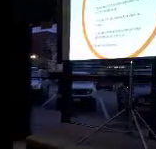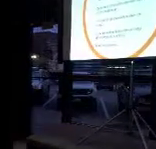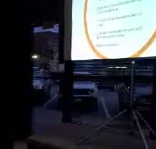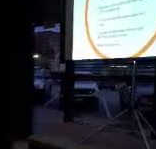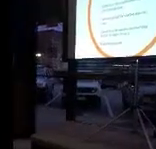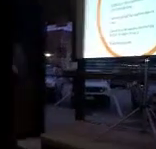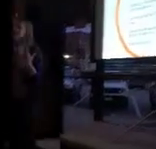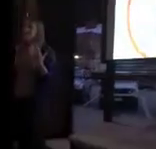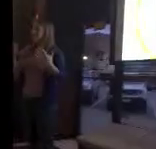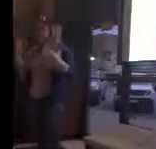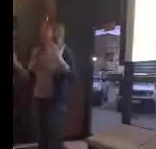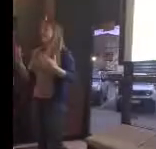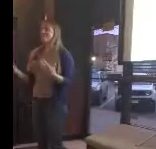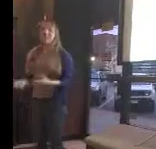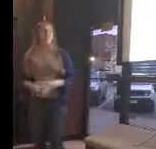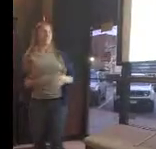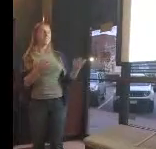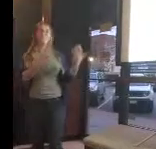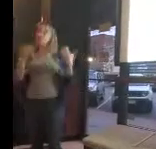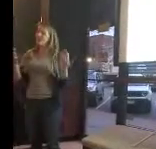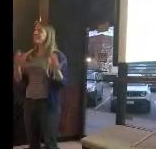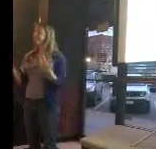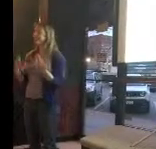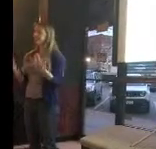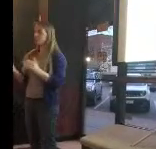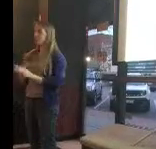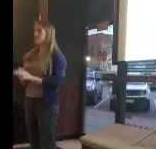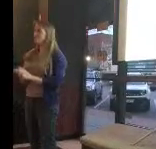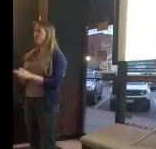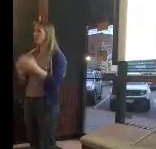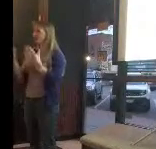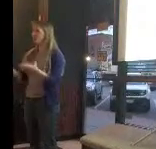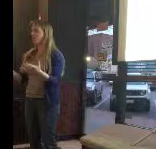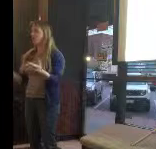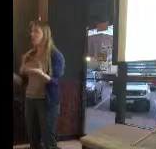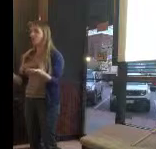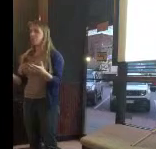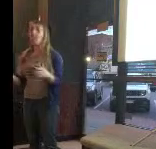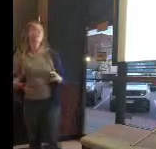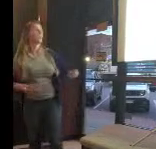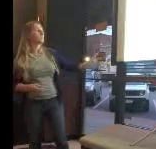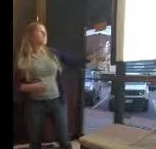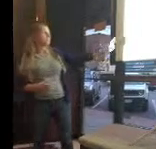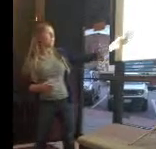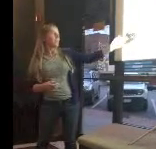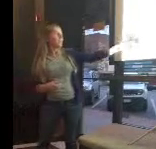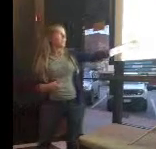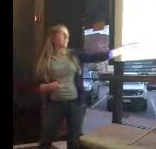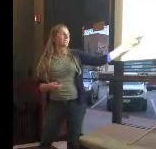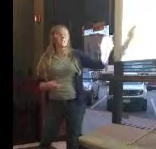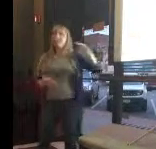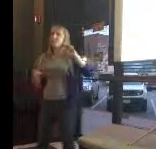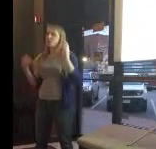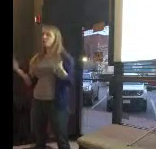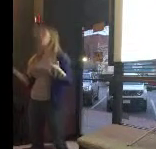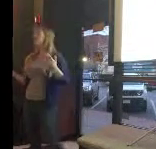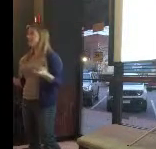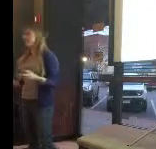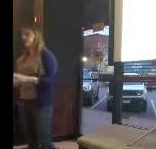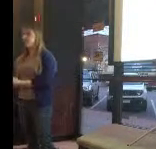2. Again, similar idea there, just kind of gives you a different number you're imputing for all those. Okay, and the last thing is multiple imputations, and